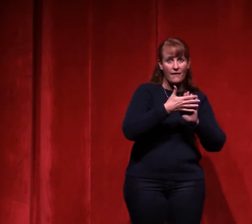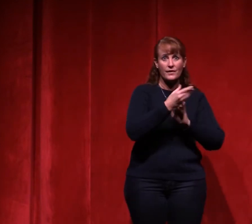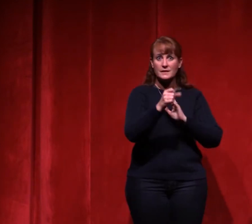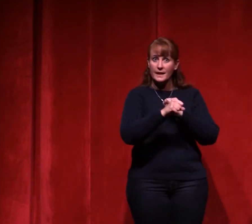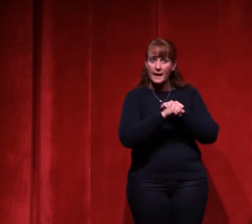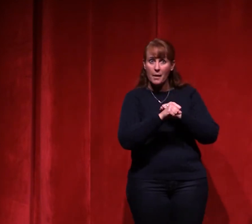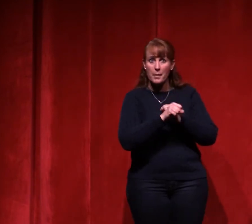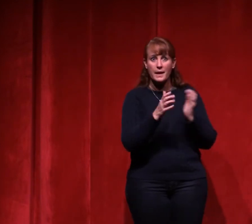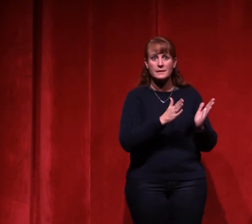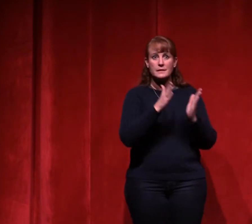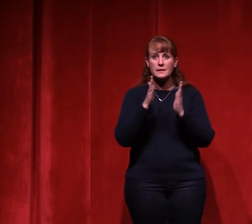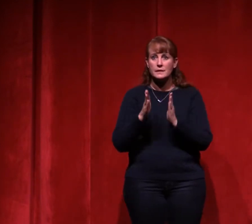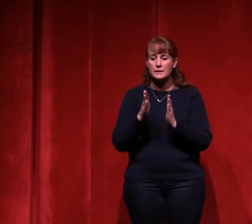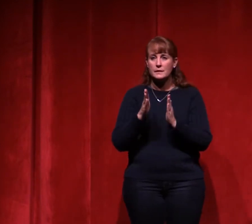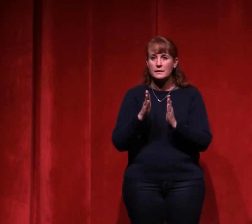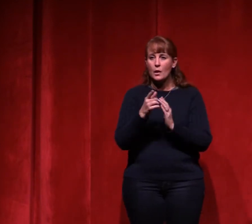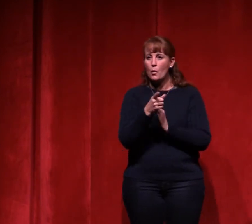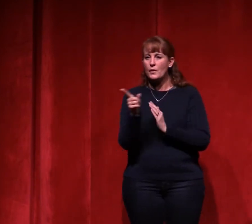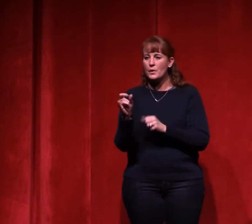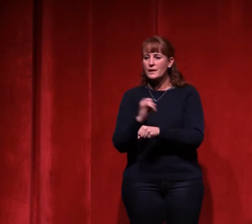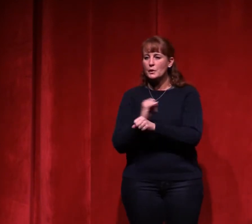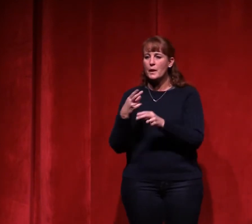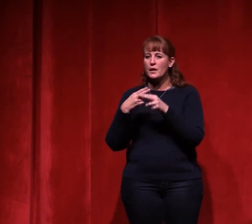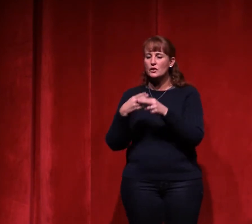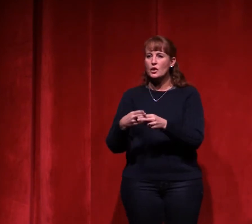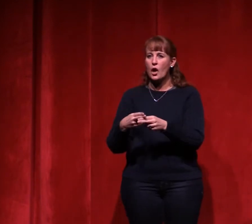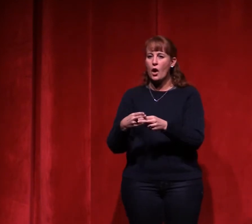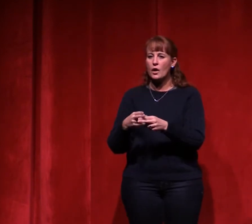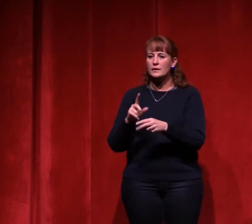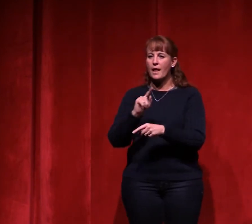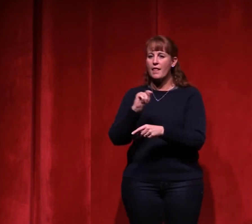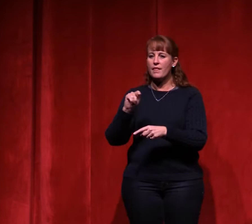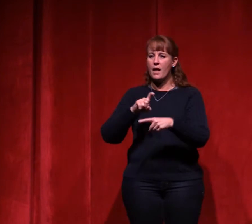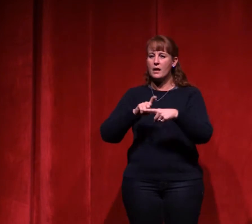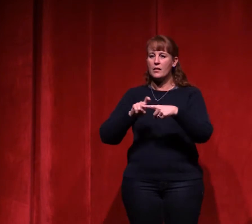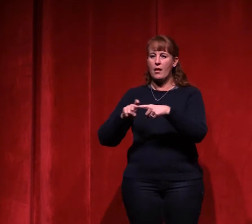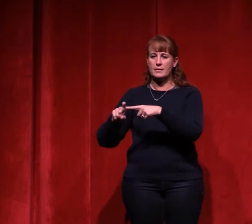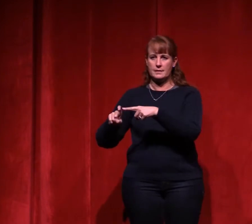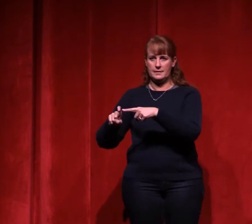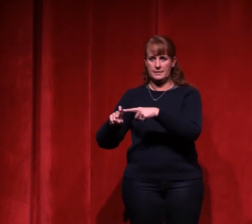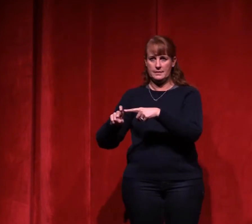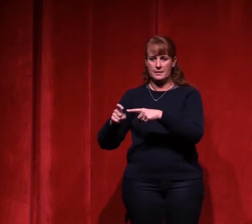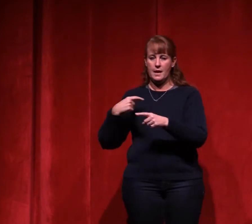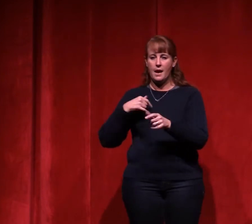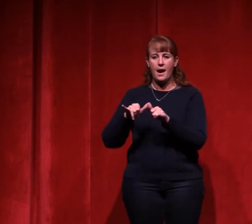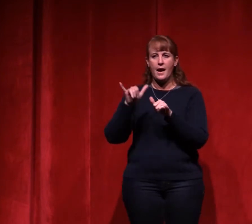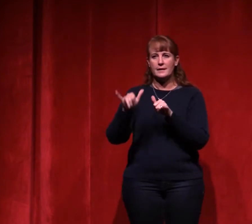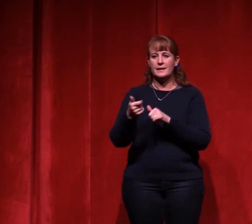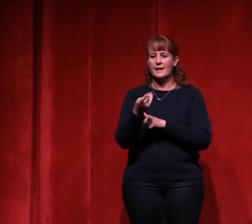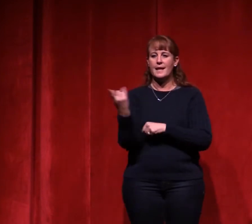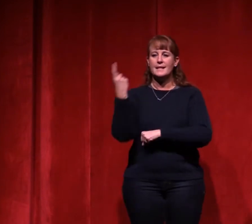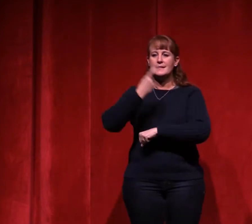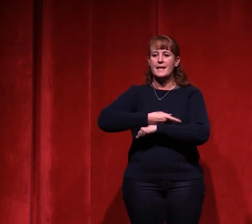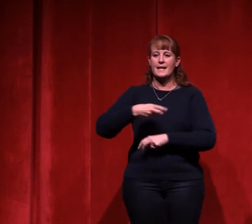campaigns, to what those in the industry referred to as the closet, I spent days sitting in a windowless